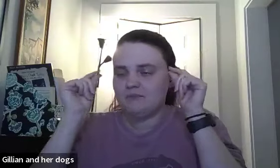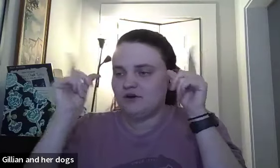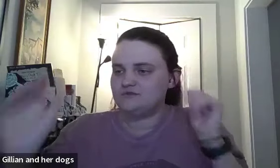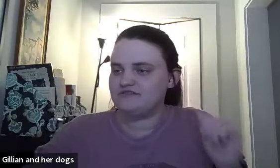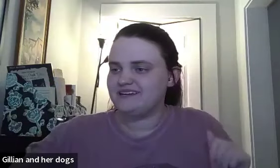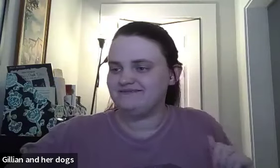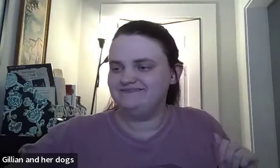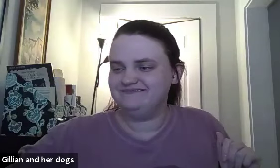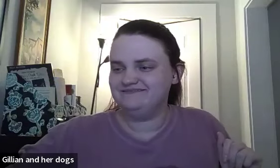not much movement.